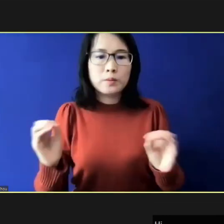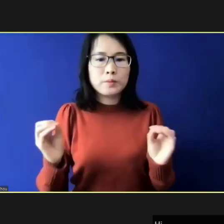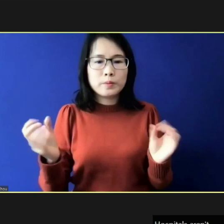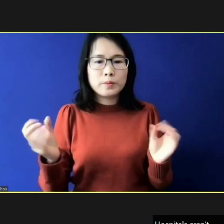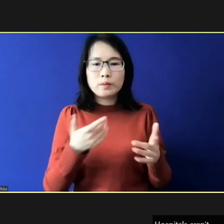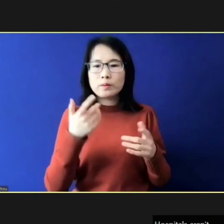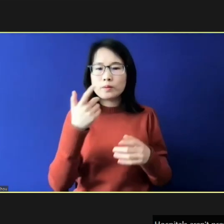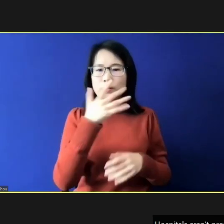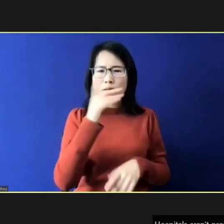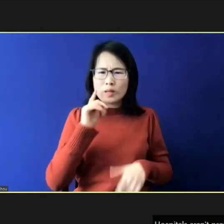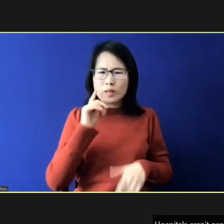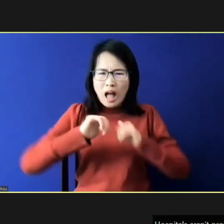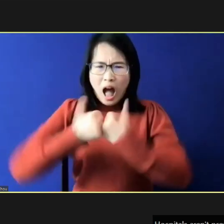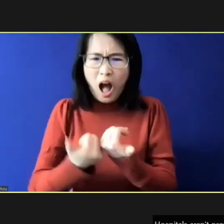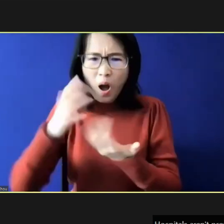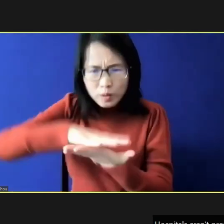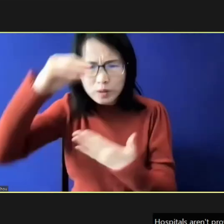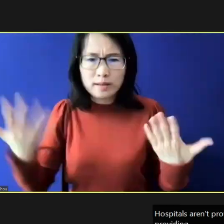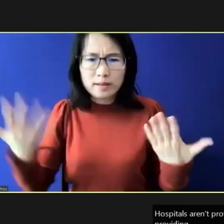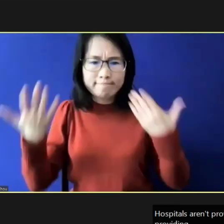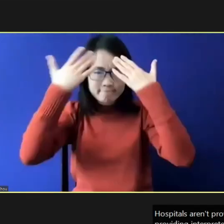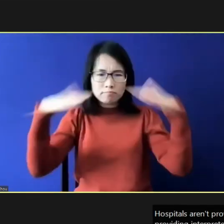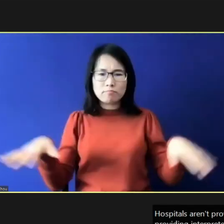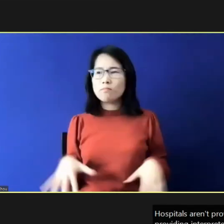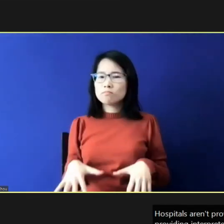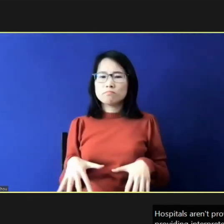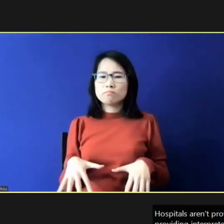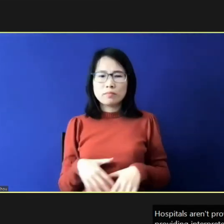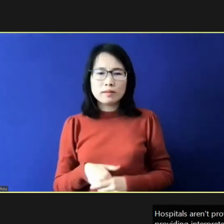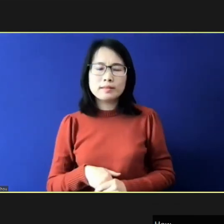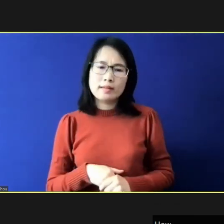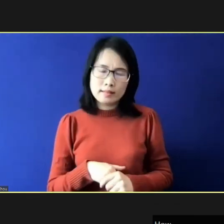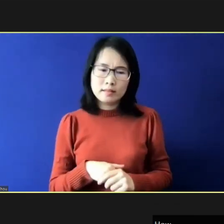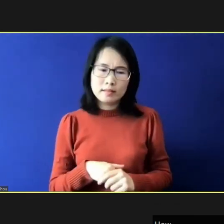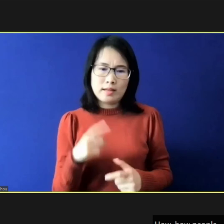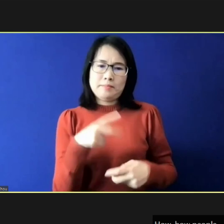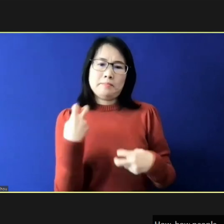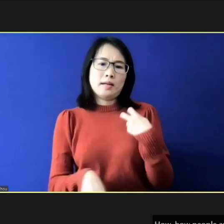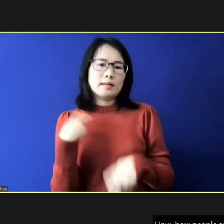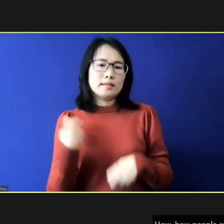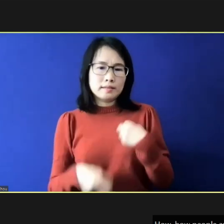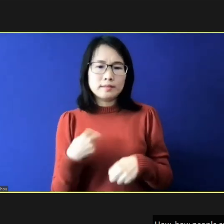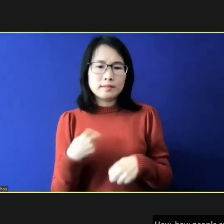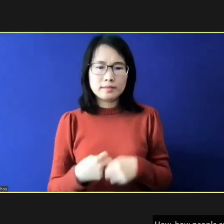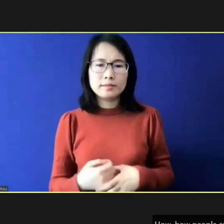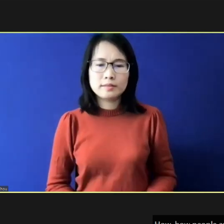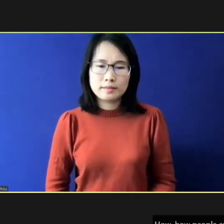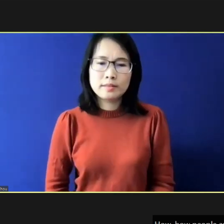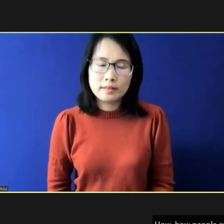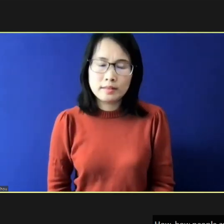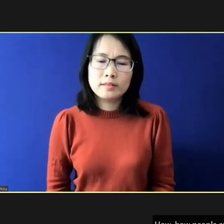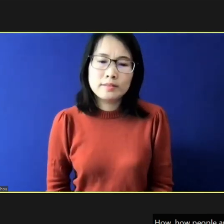Hospitals aren't providing interpreters. Courts aren't providing interpreters. How people are learning to interpret, I don't